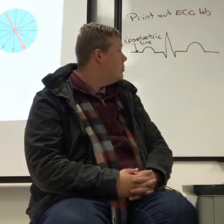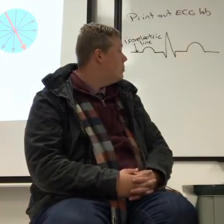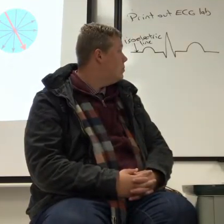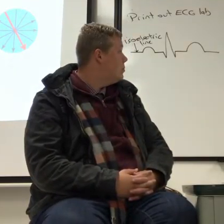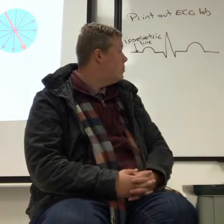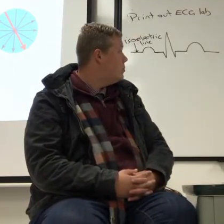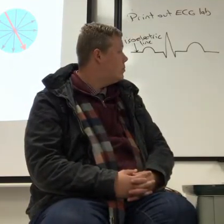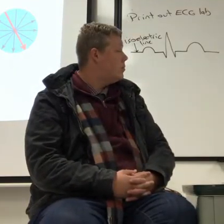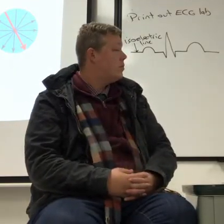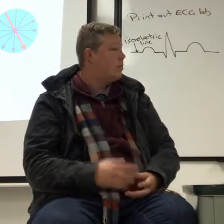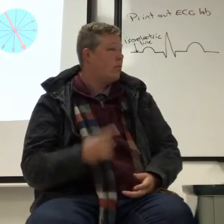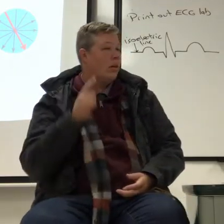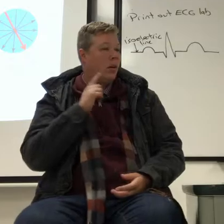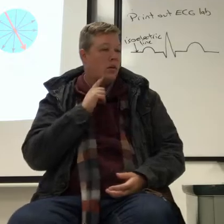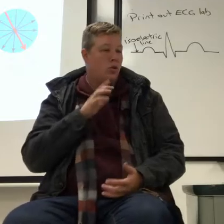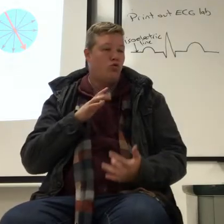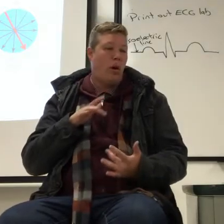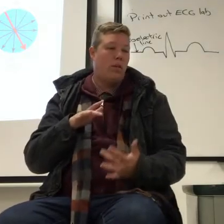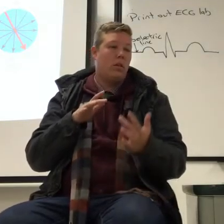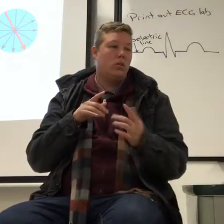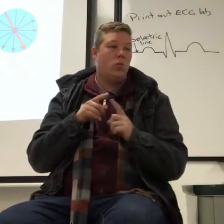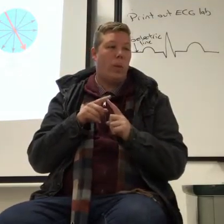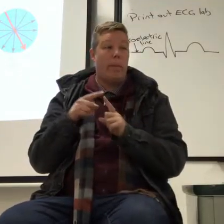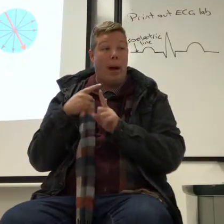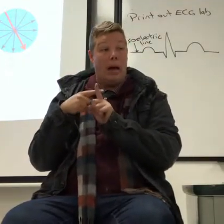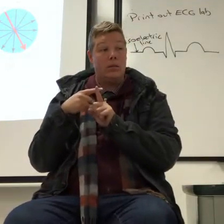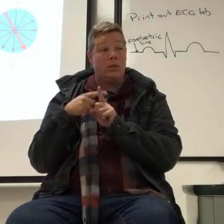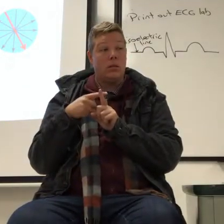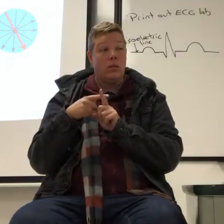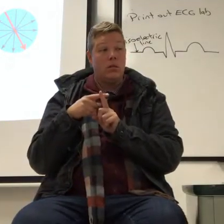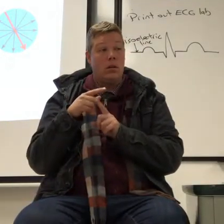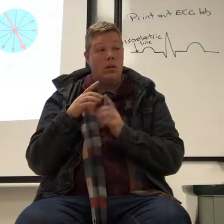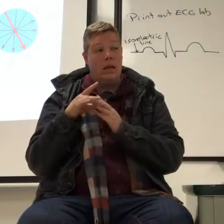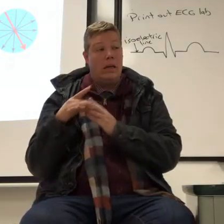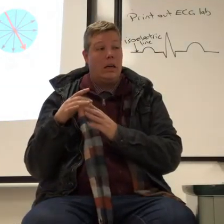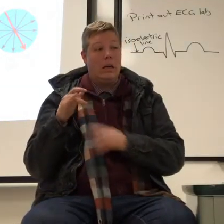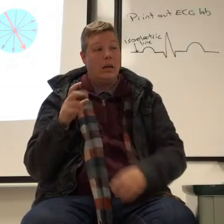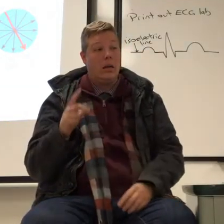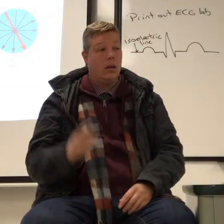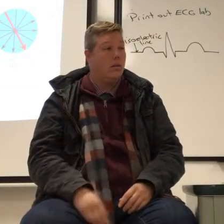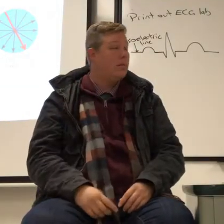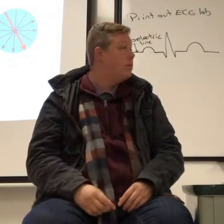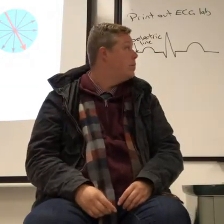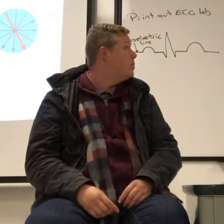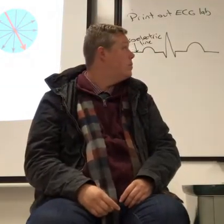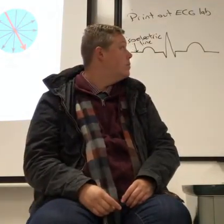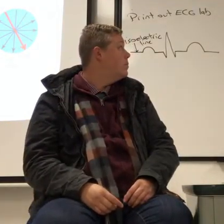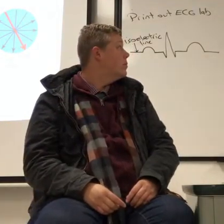toward the positive lead, toward in the same direction as your lead.